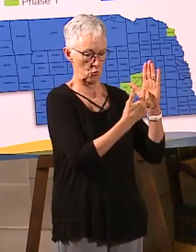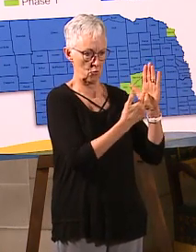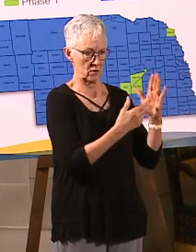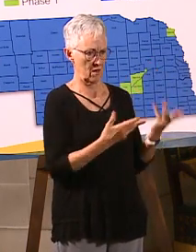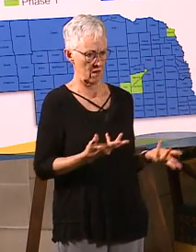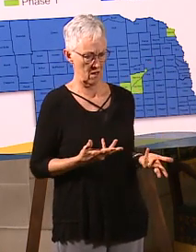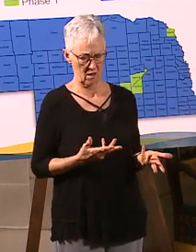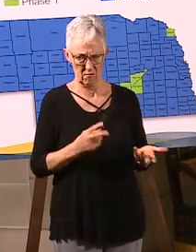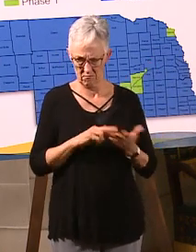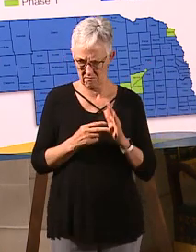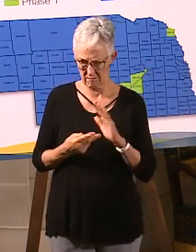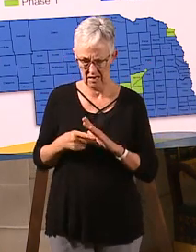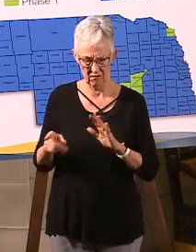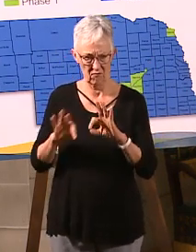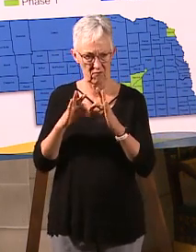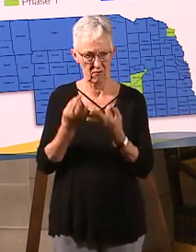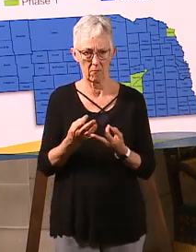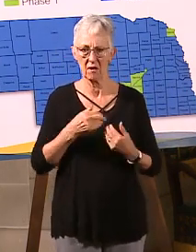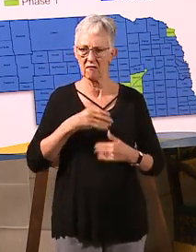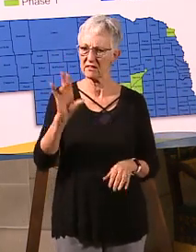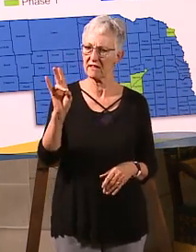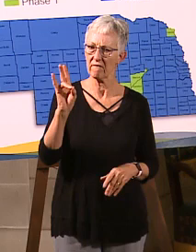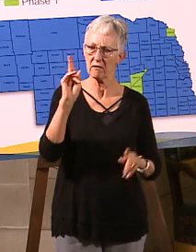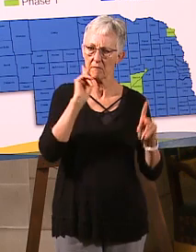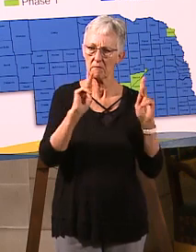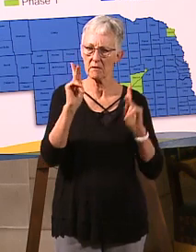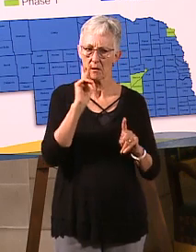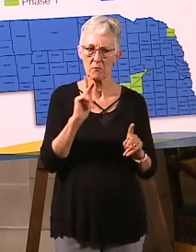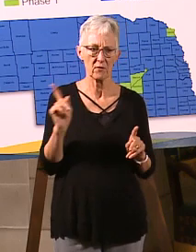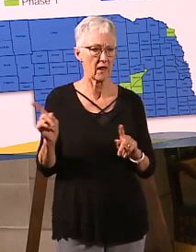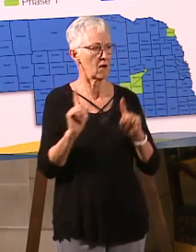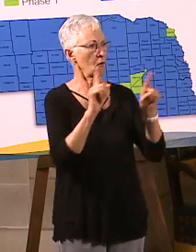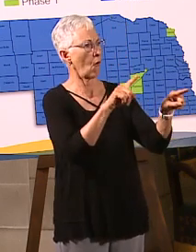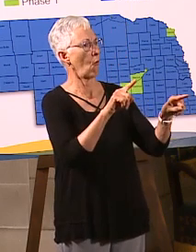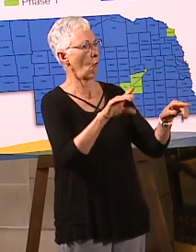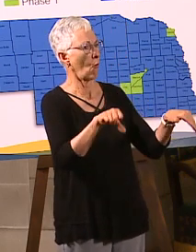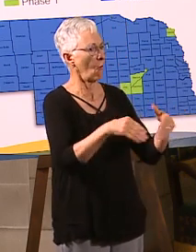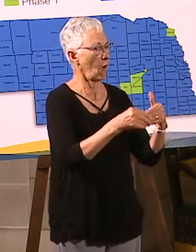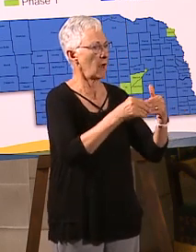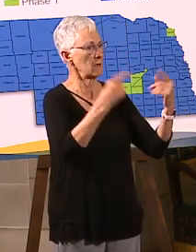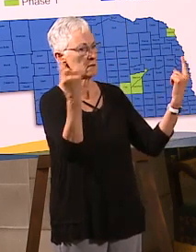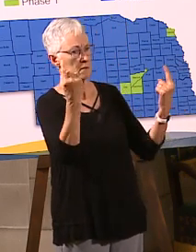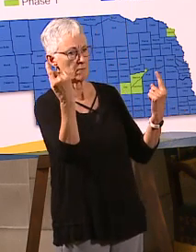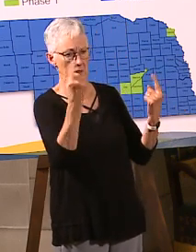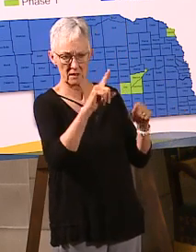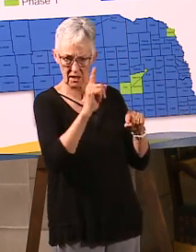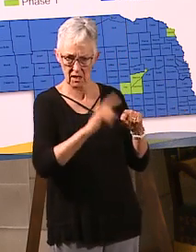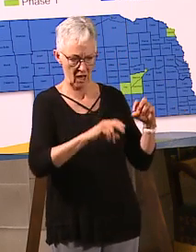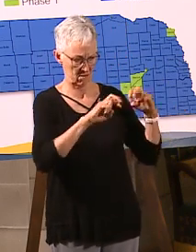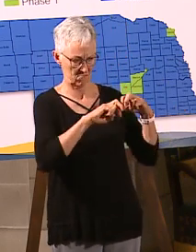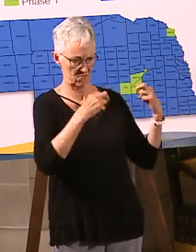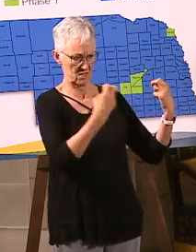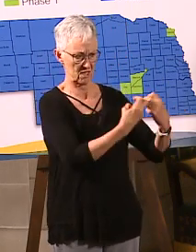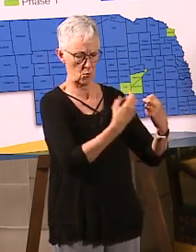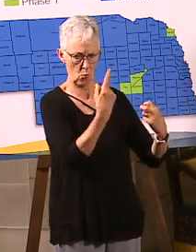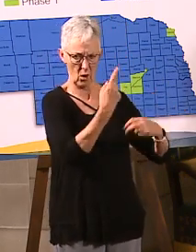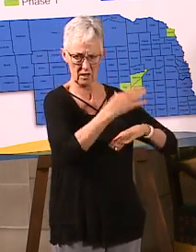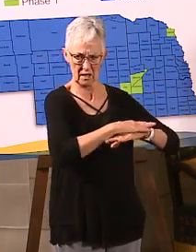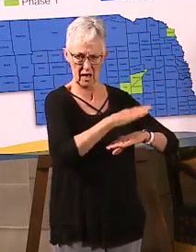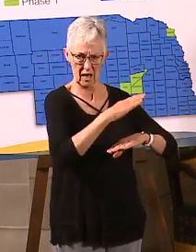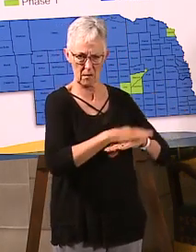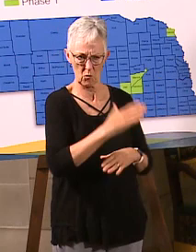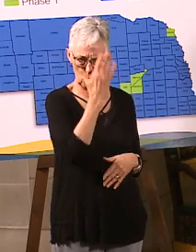were to attend a wedding reception, they cannot sit together. Why didn't your DHM guidance say households so that it wouldn't appear to be discriminating against larger